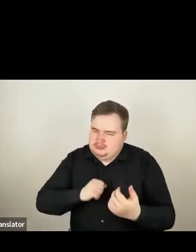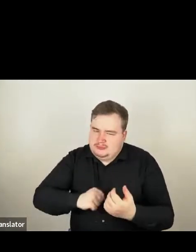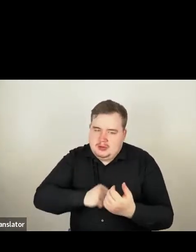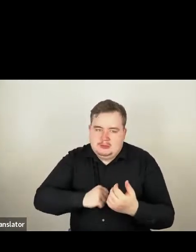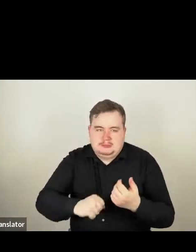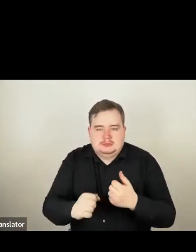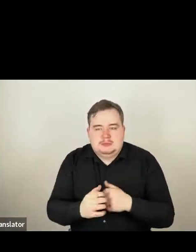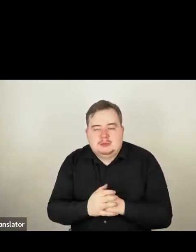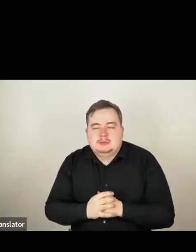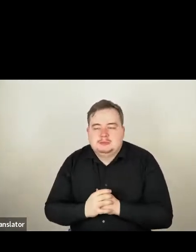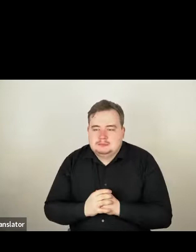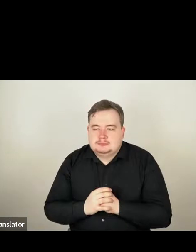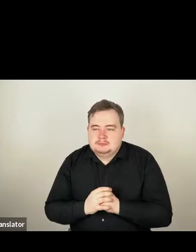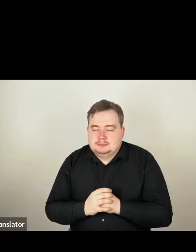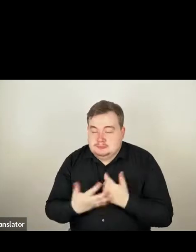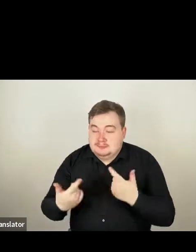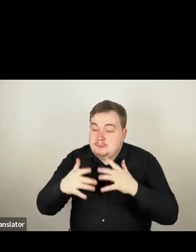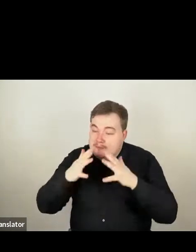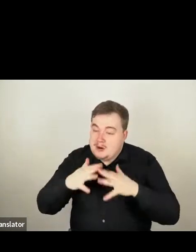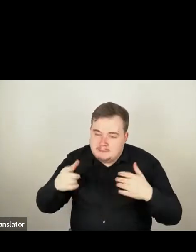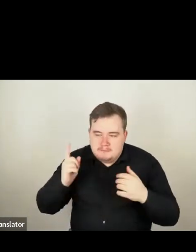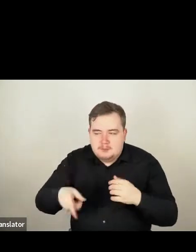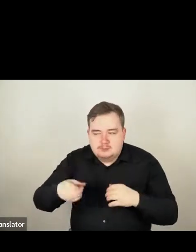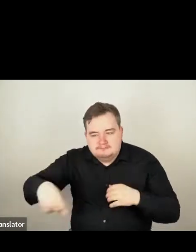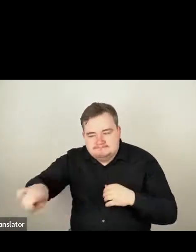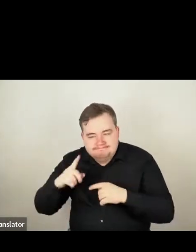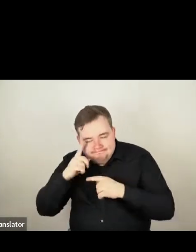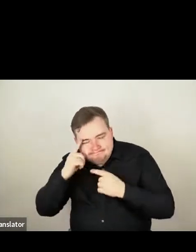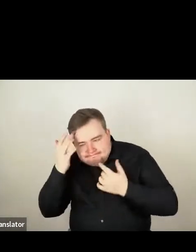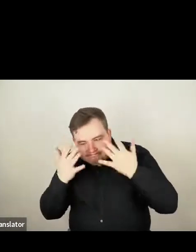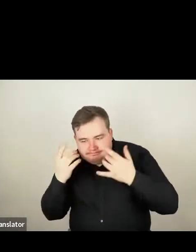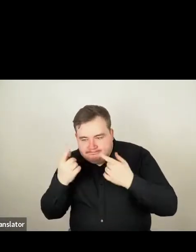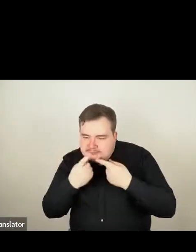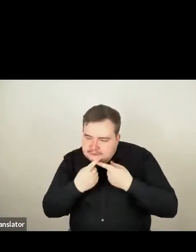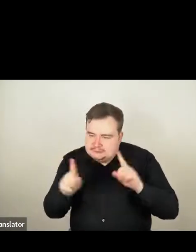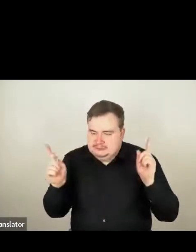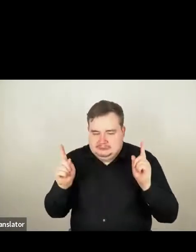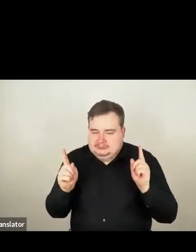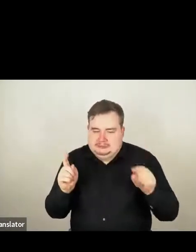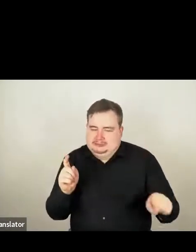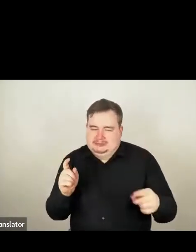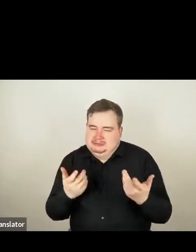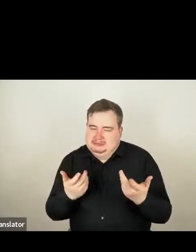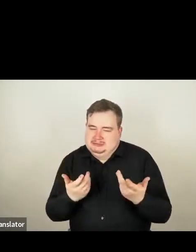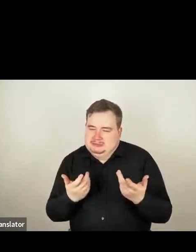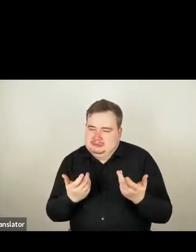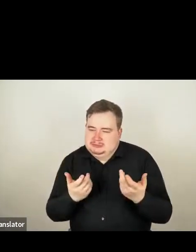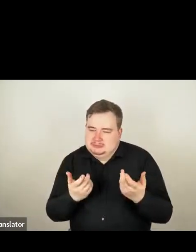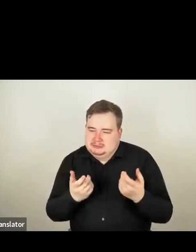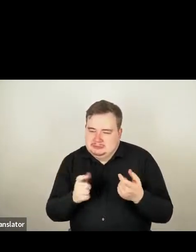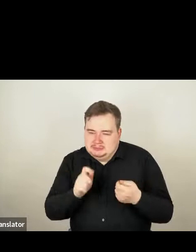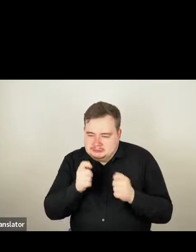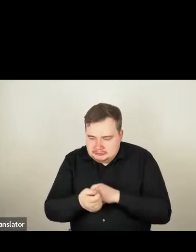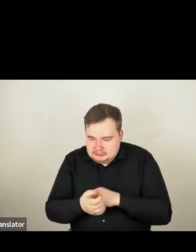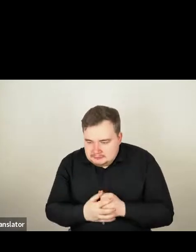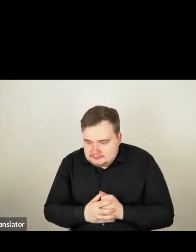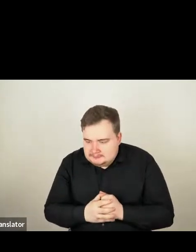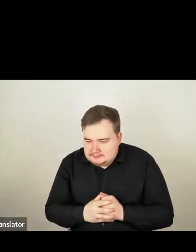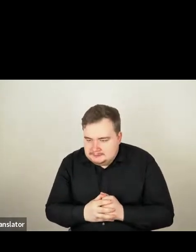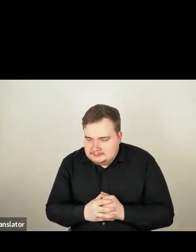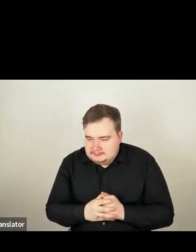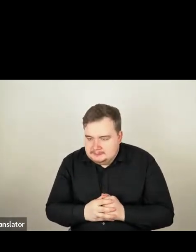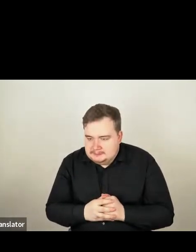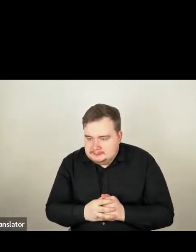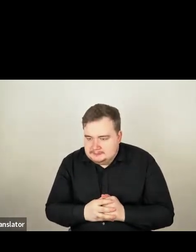differently. But they don't have to be big things. Sometimes they can just set down a marker